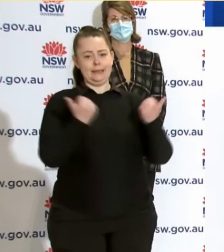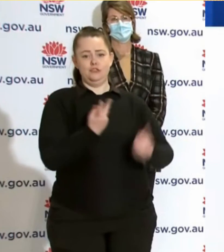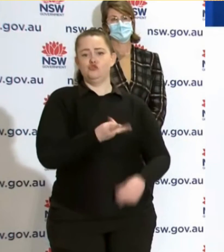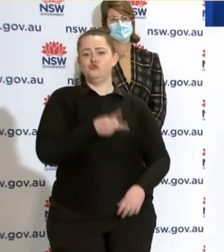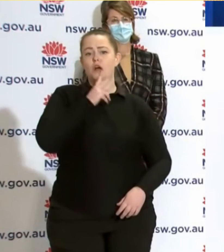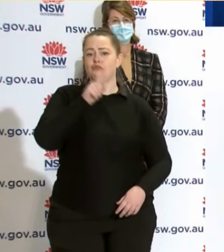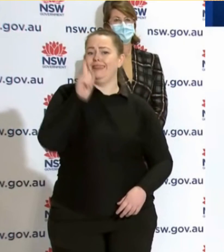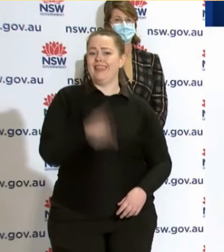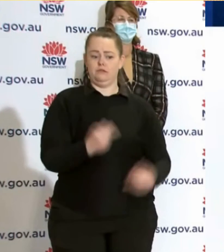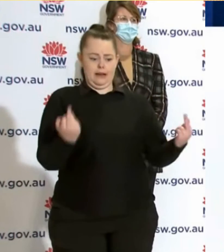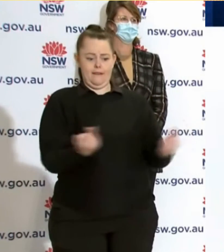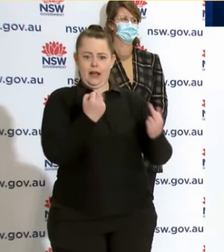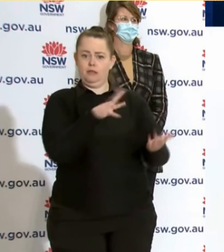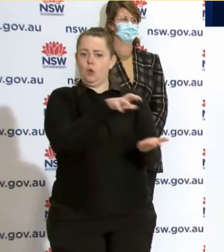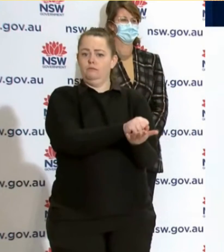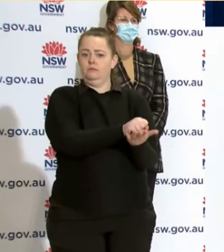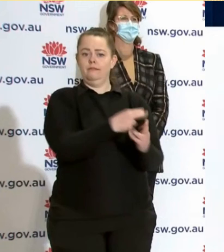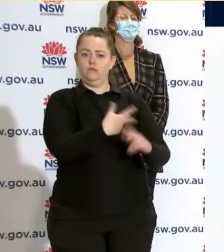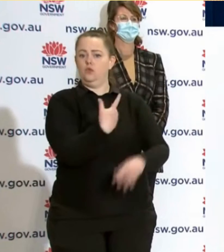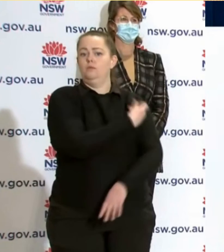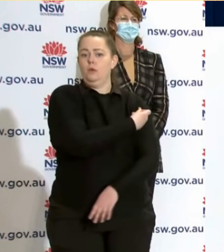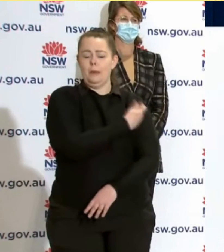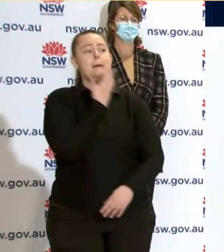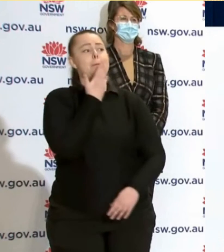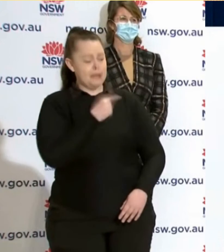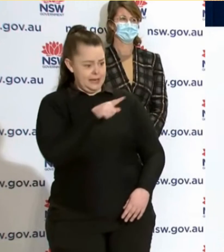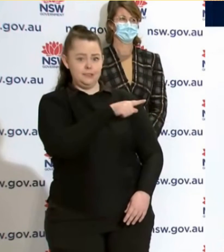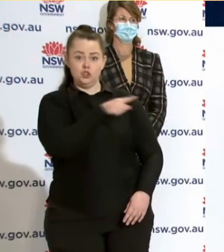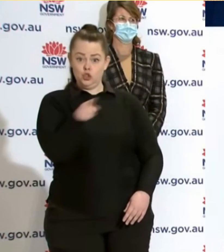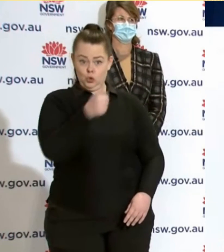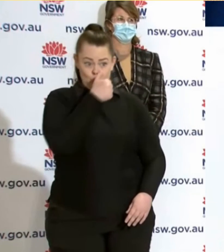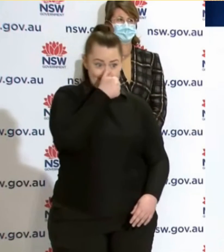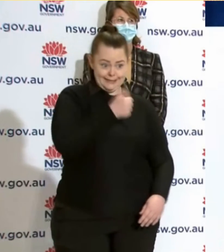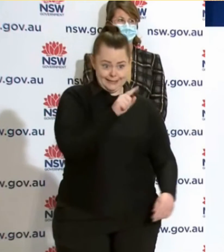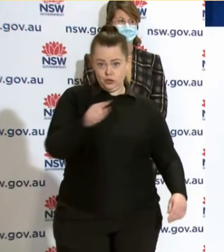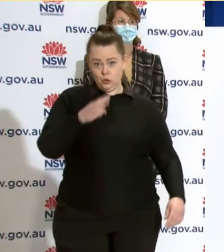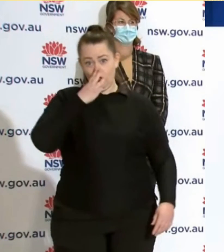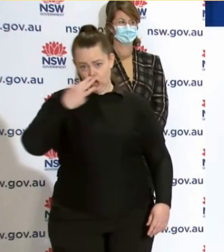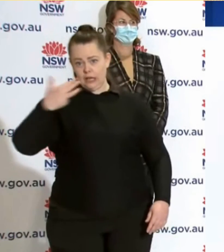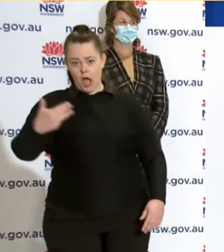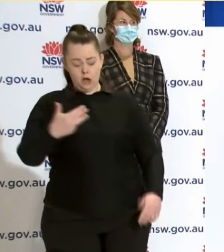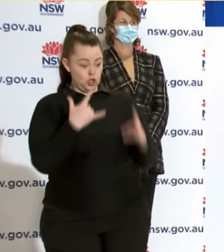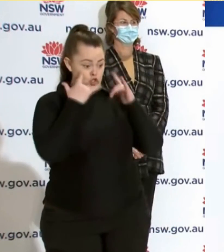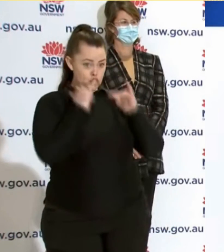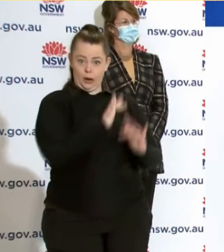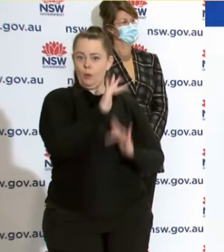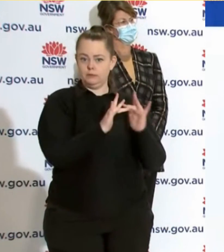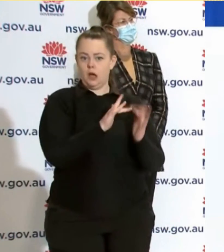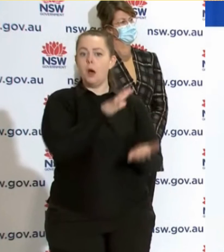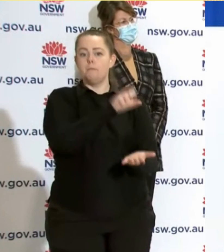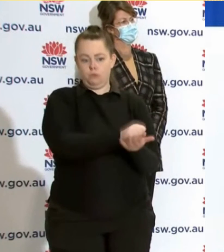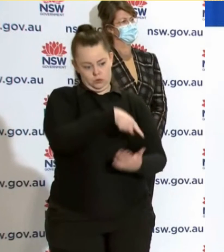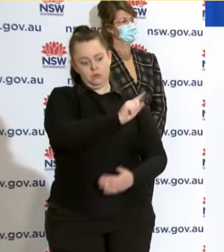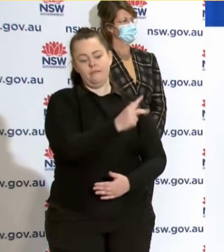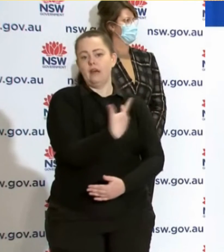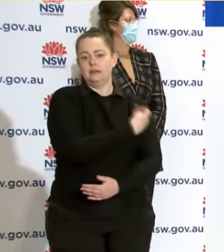available. Go onto the website now, get a booking, get vaccinated. What did we actually do